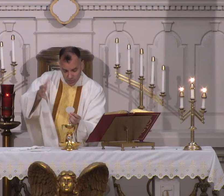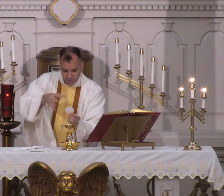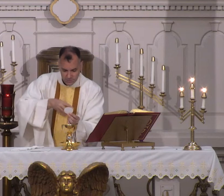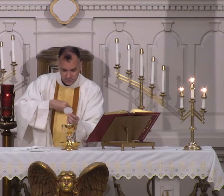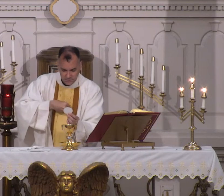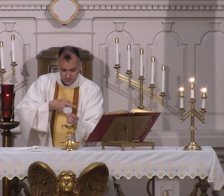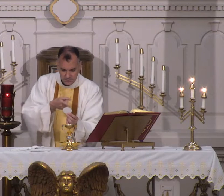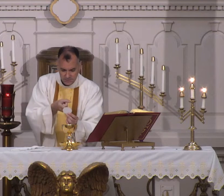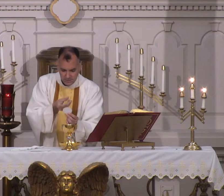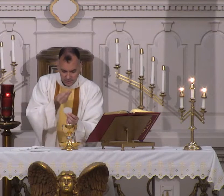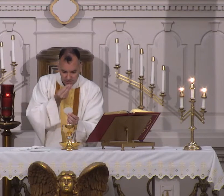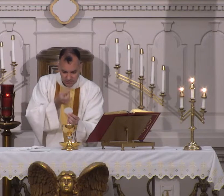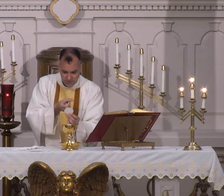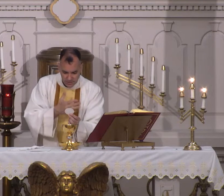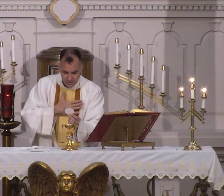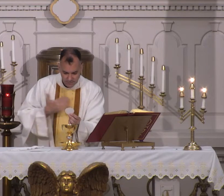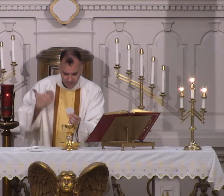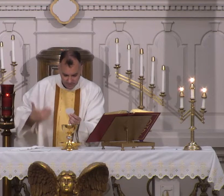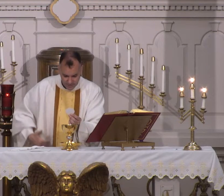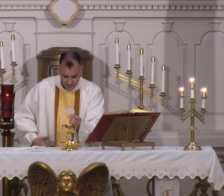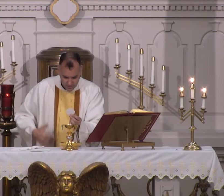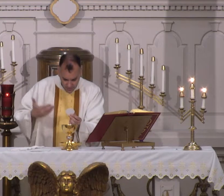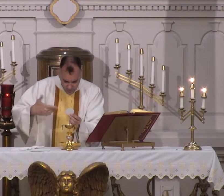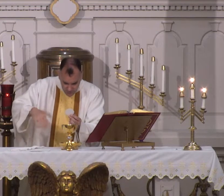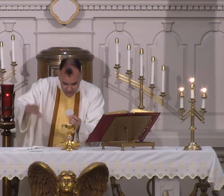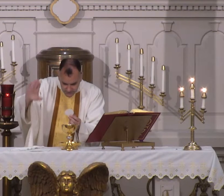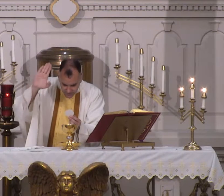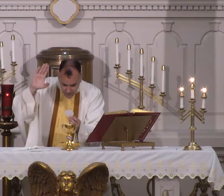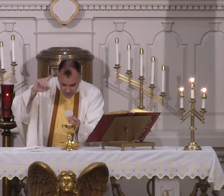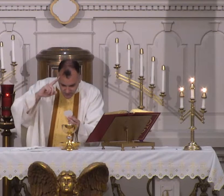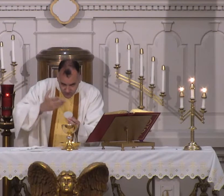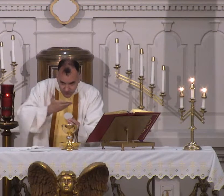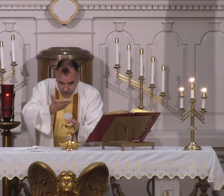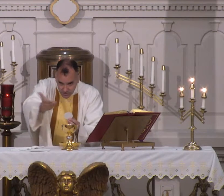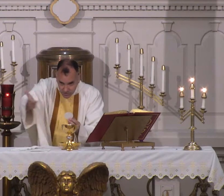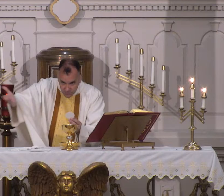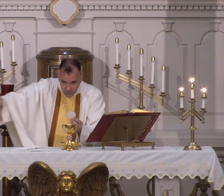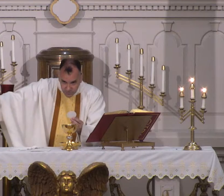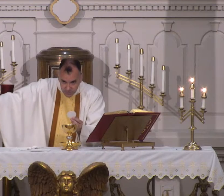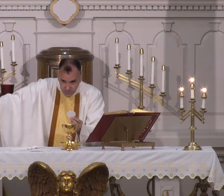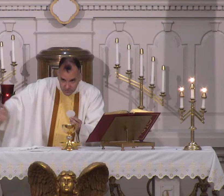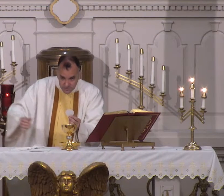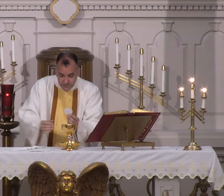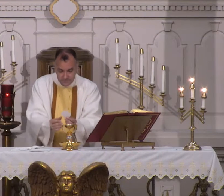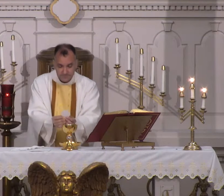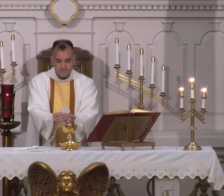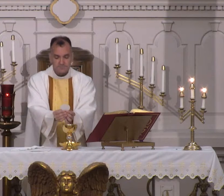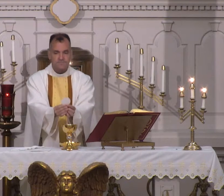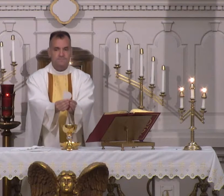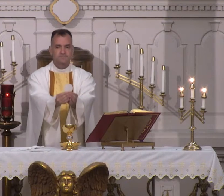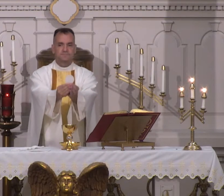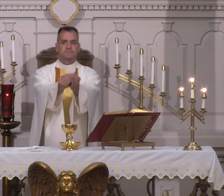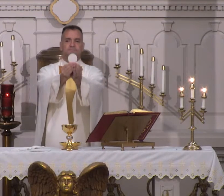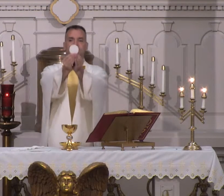"Take this, all of you, and eat of it, for this is my body, which will be given up for you."